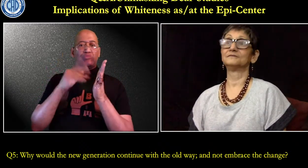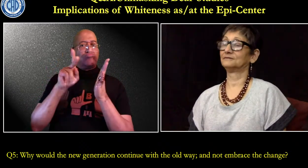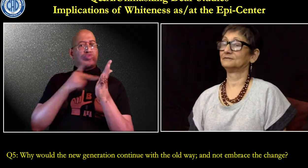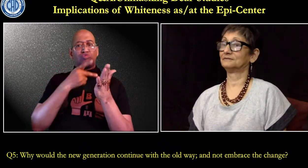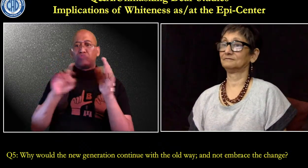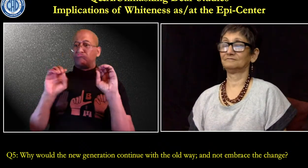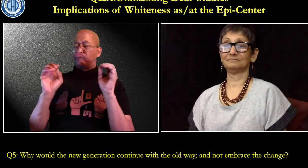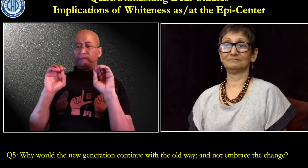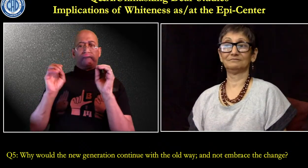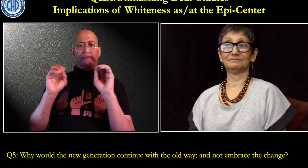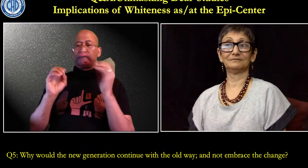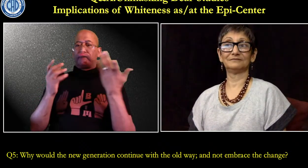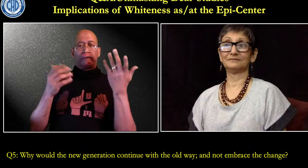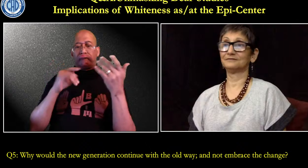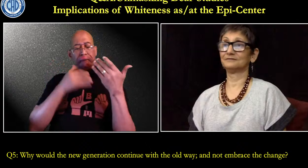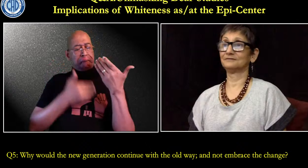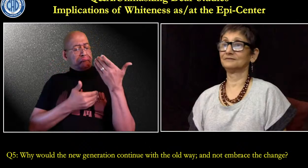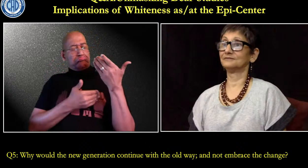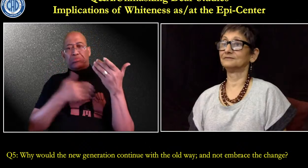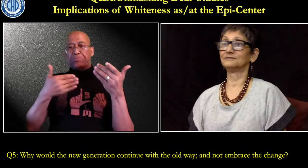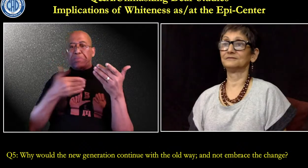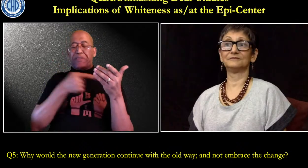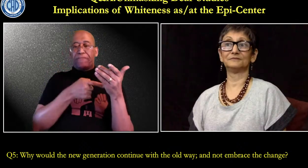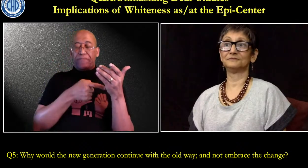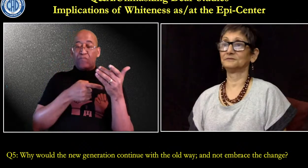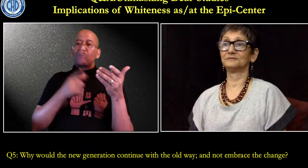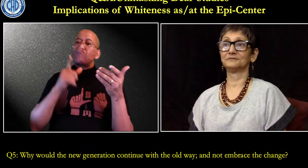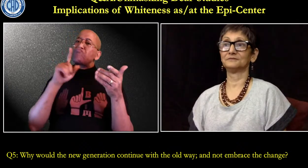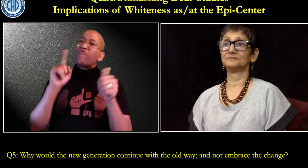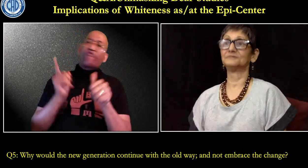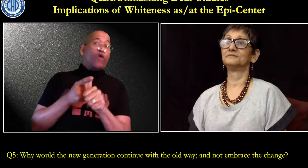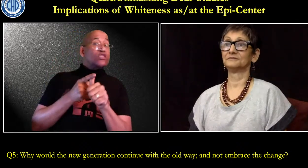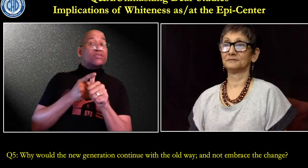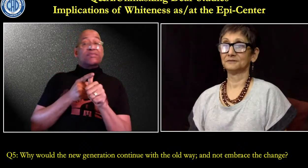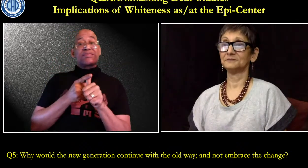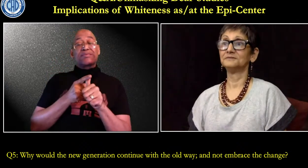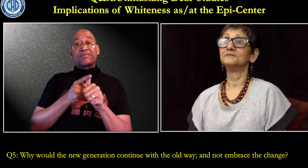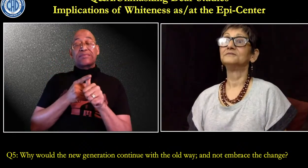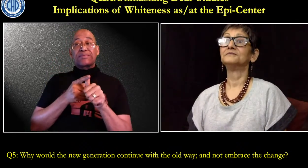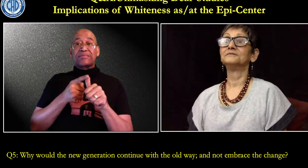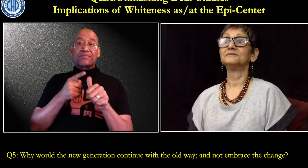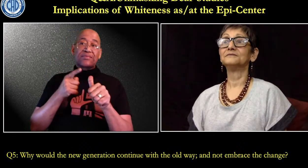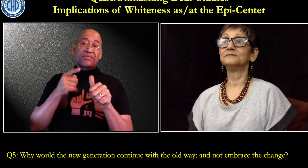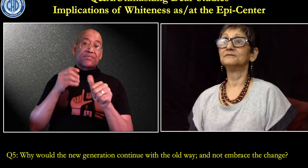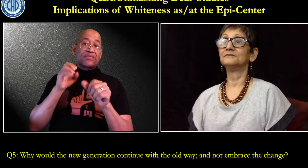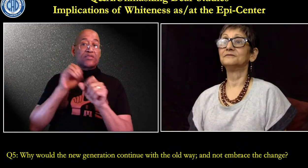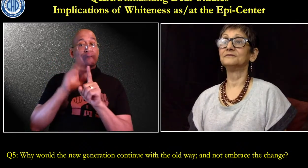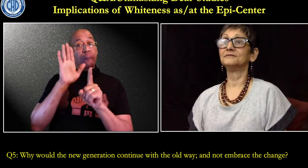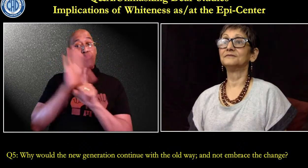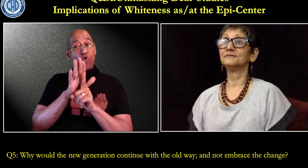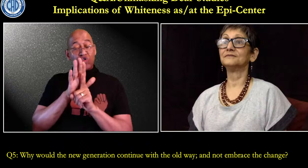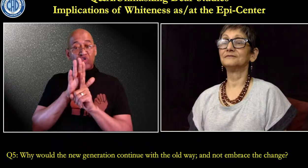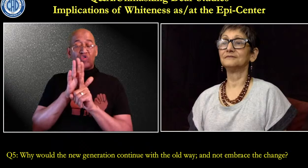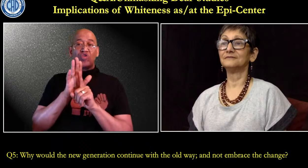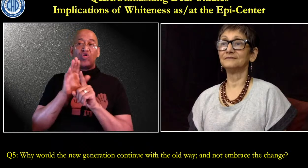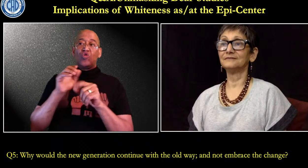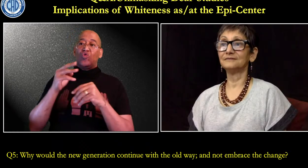they are not born with any type of prejudice, none at all. They're literally just a baby, fresh, new.